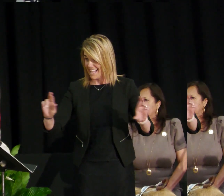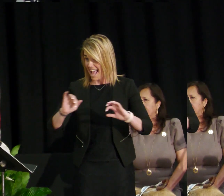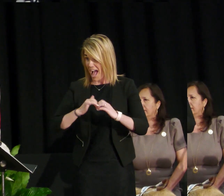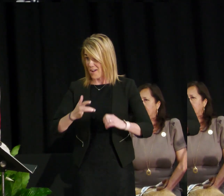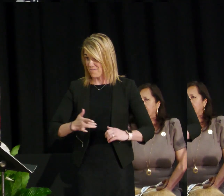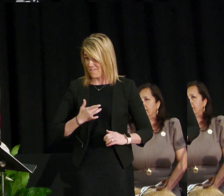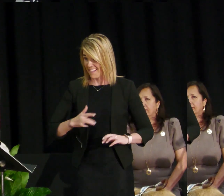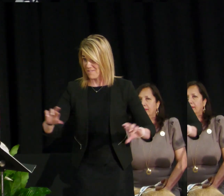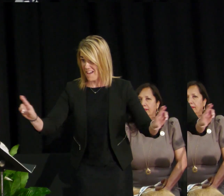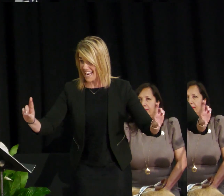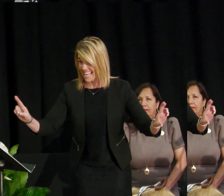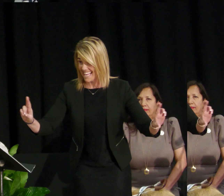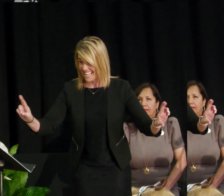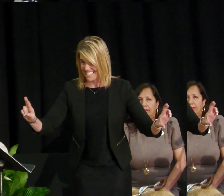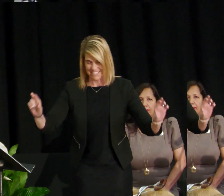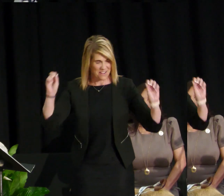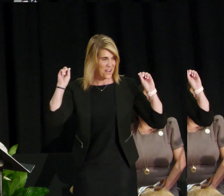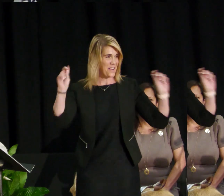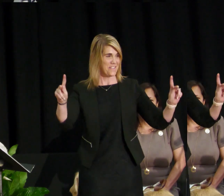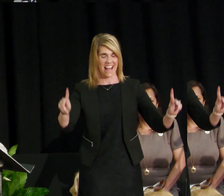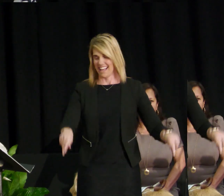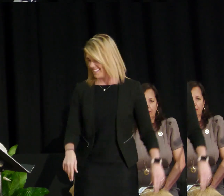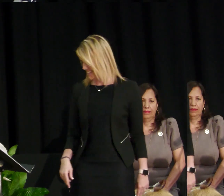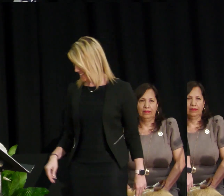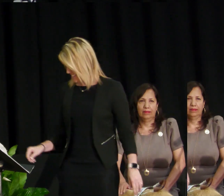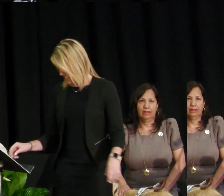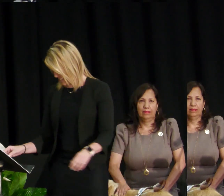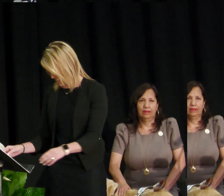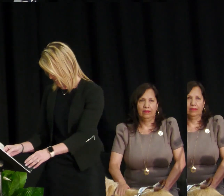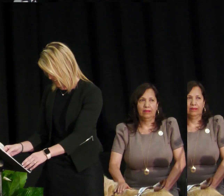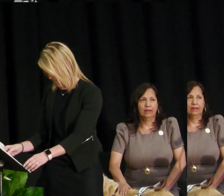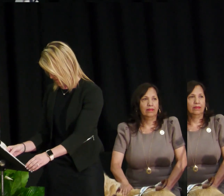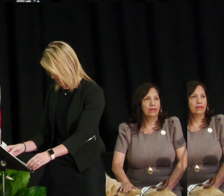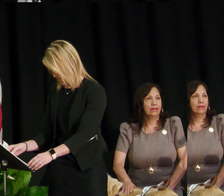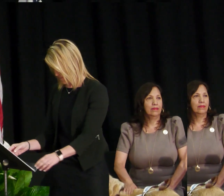Are you ready seniors? How are you feeling? Okay